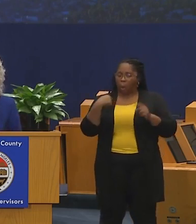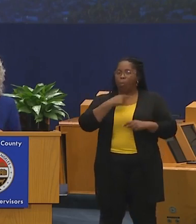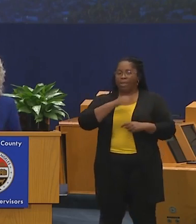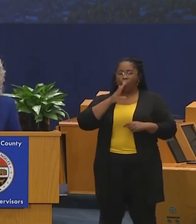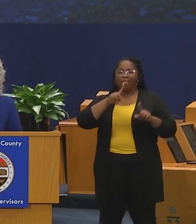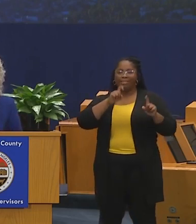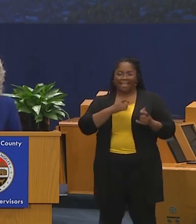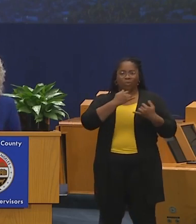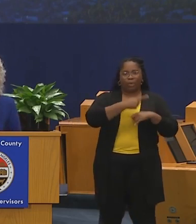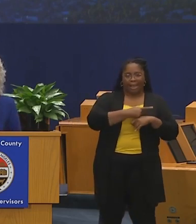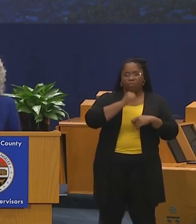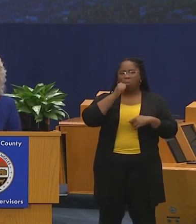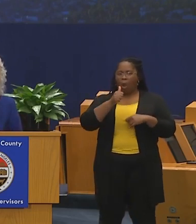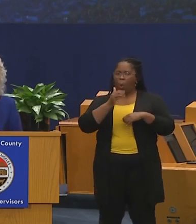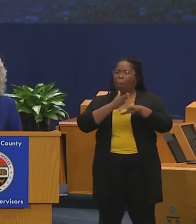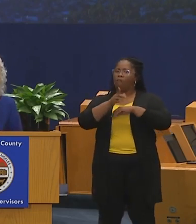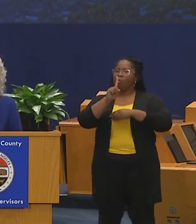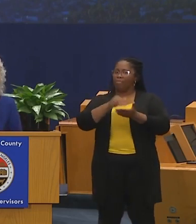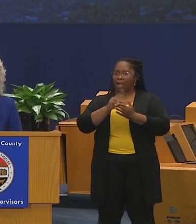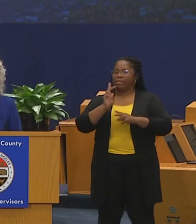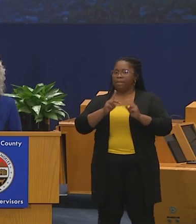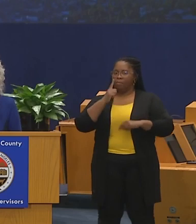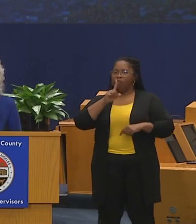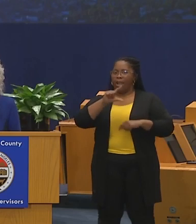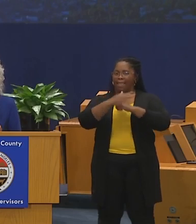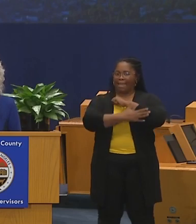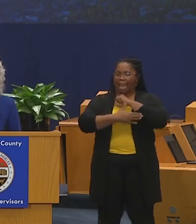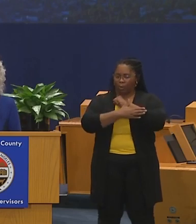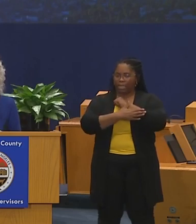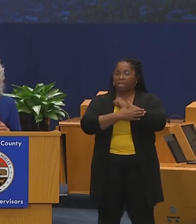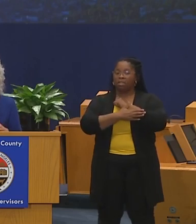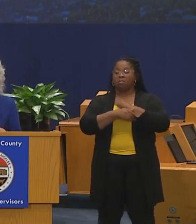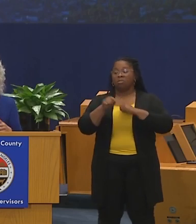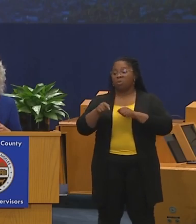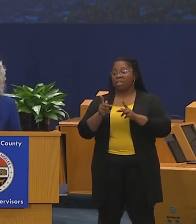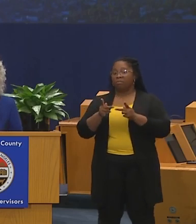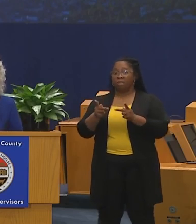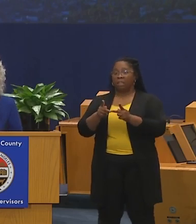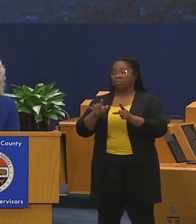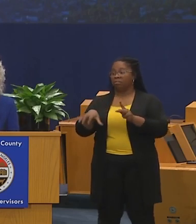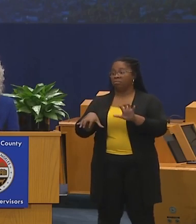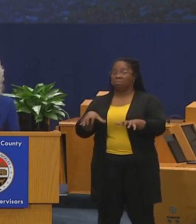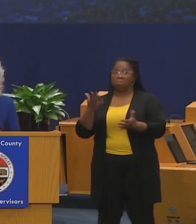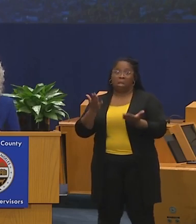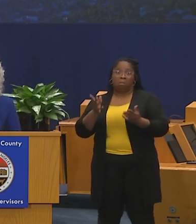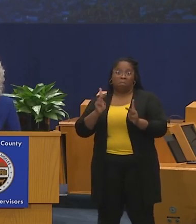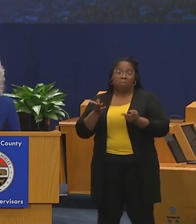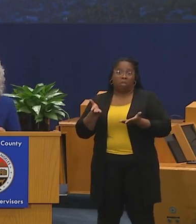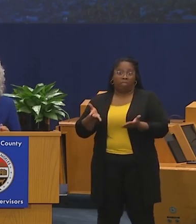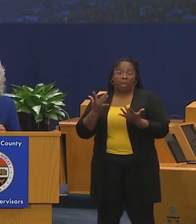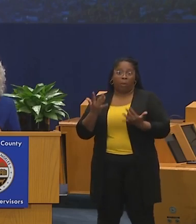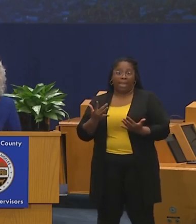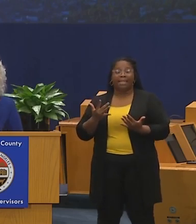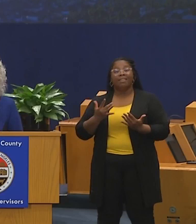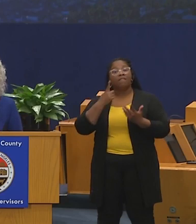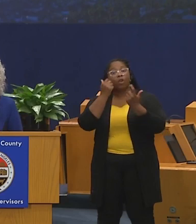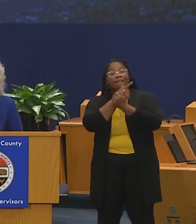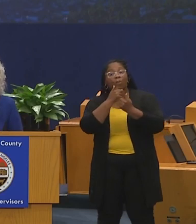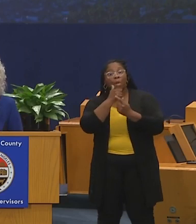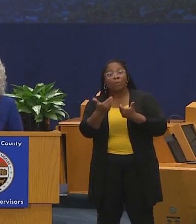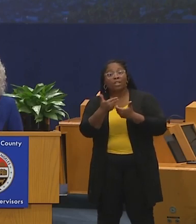between today and tomorrow over 1,000 people in the county. So at these sites, there could be people that are waiting. I do want to thank everyone who did participate